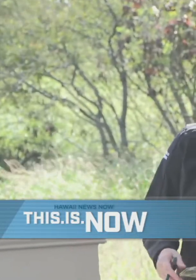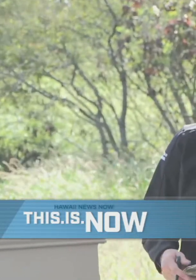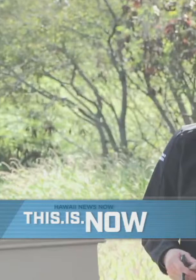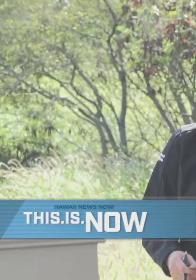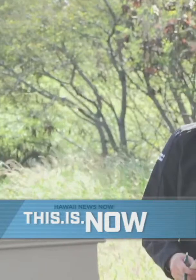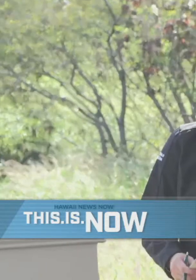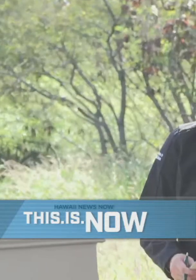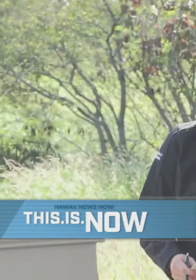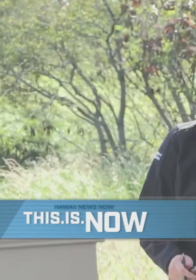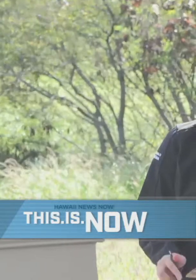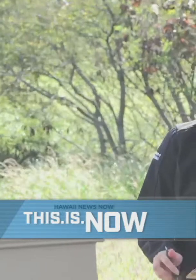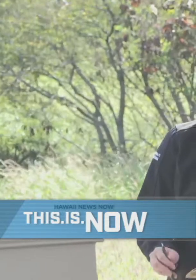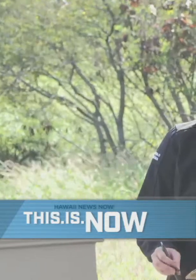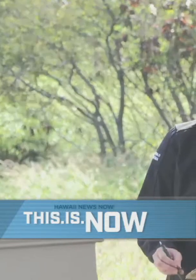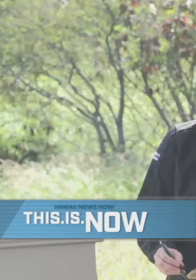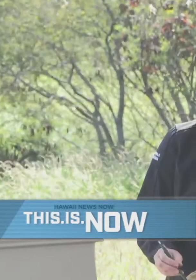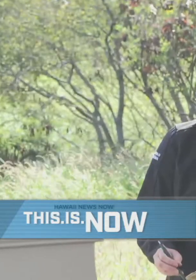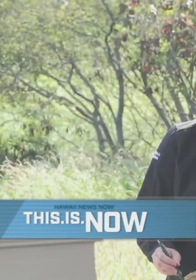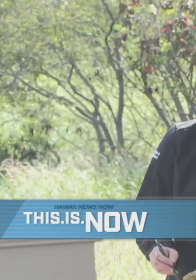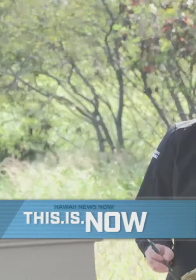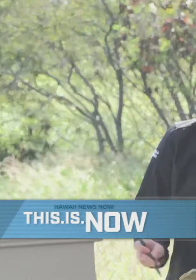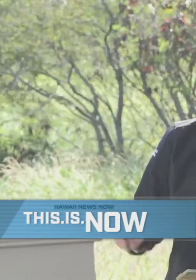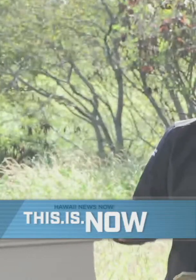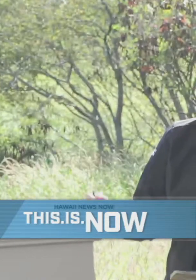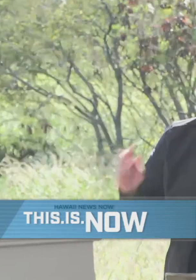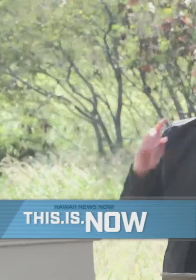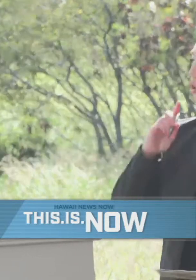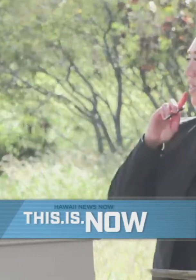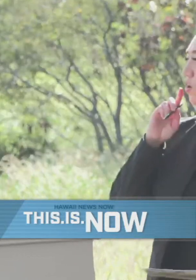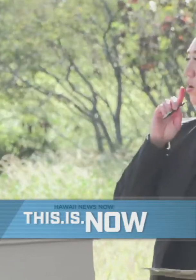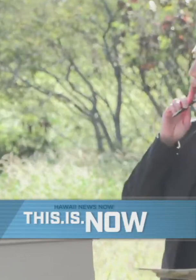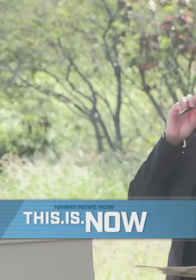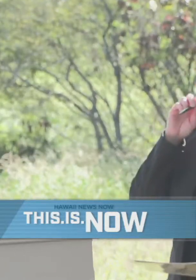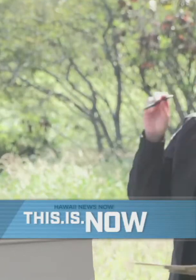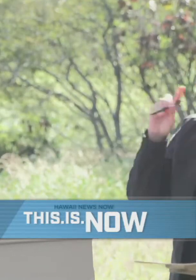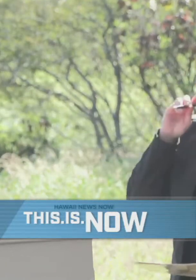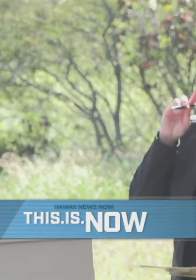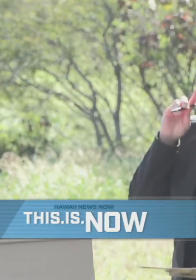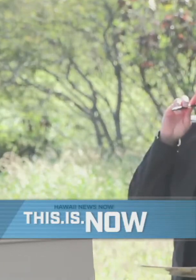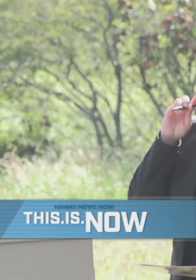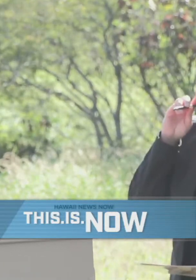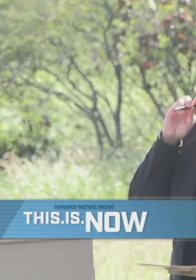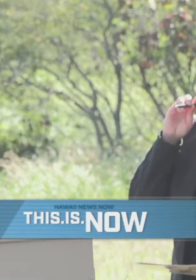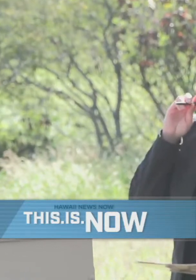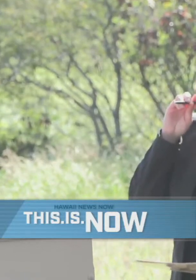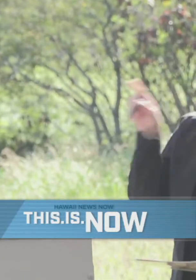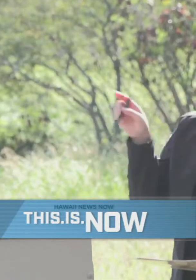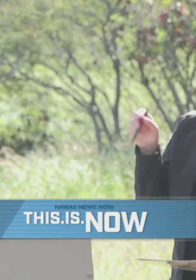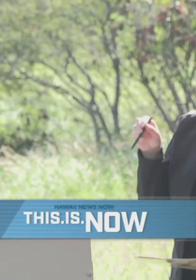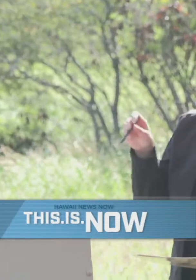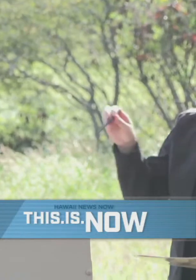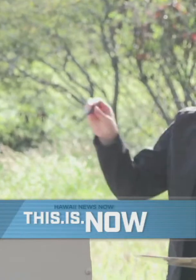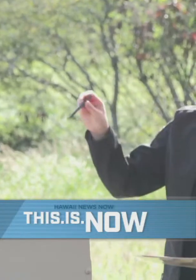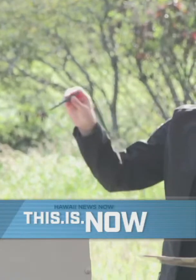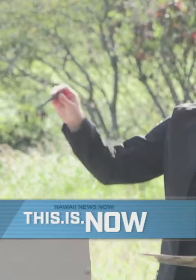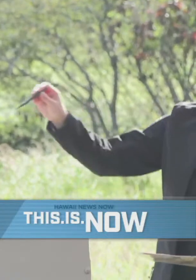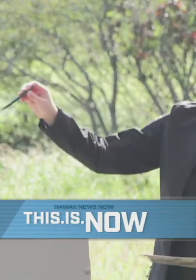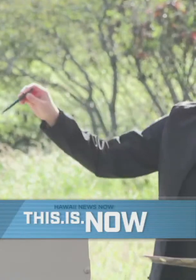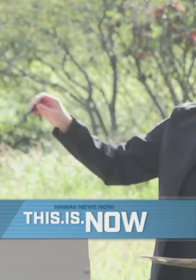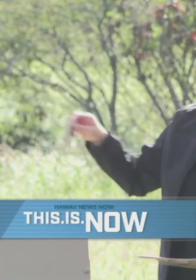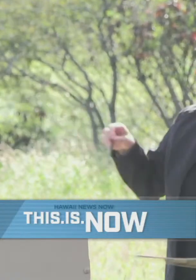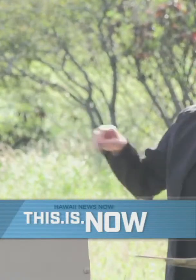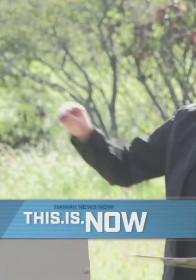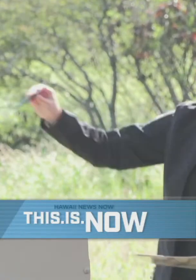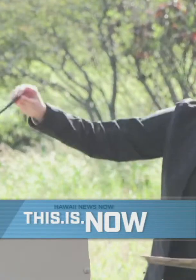Joining us today. I'm just really going to kick us off, and much of the substance is going to come after me from Mayor and other